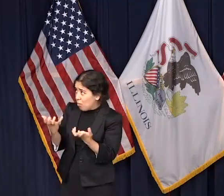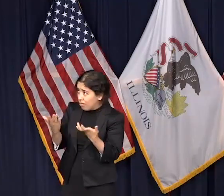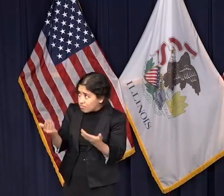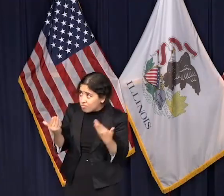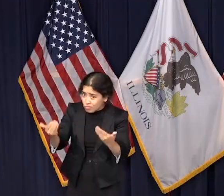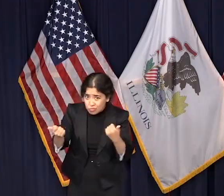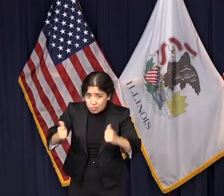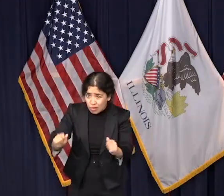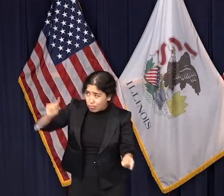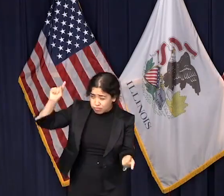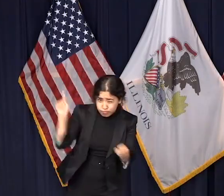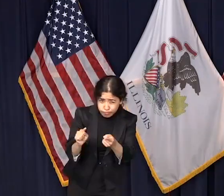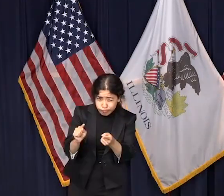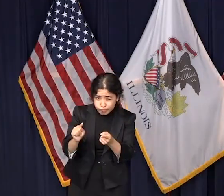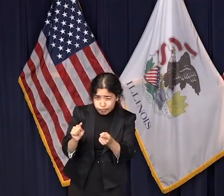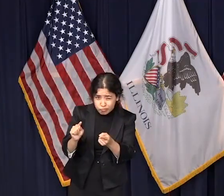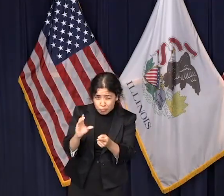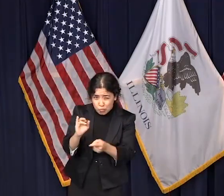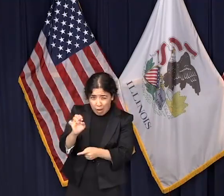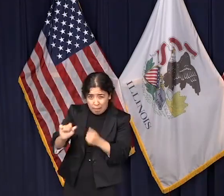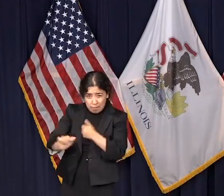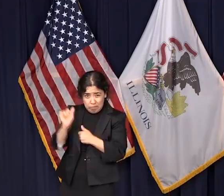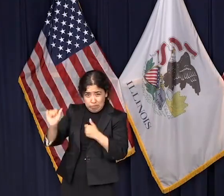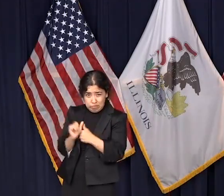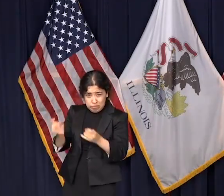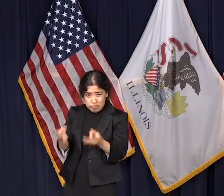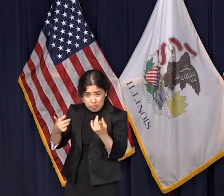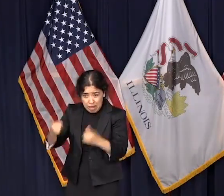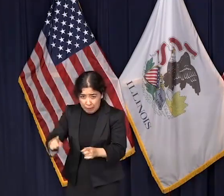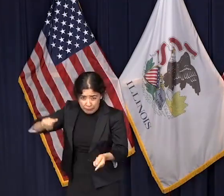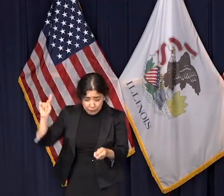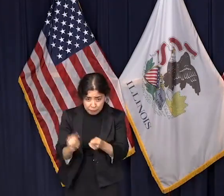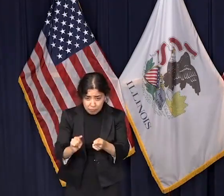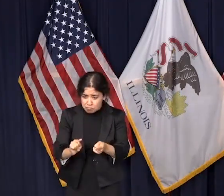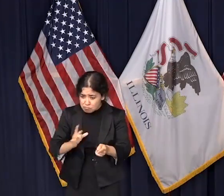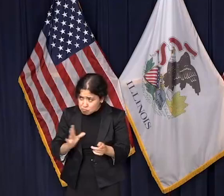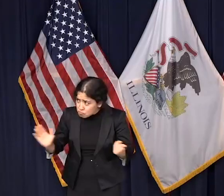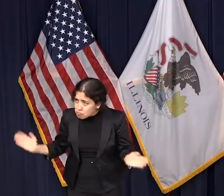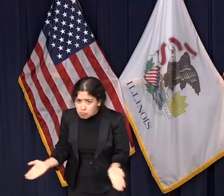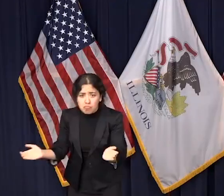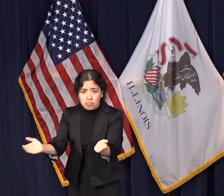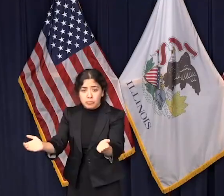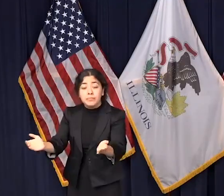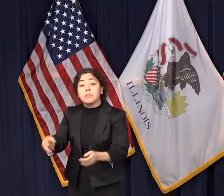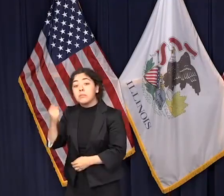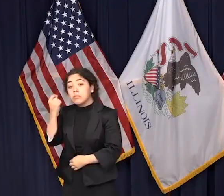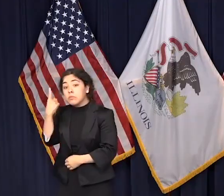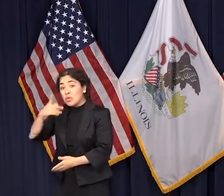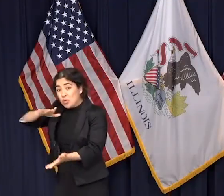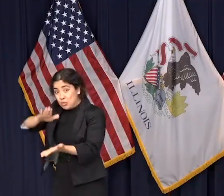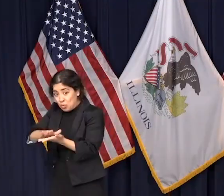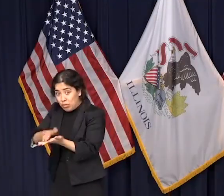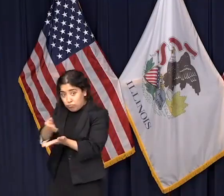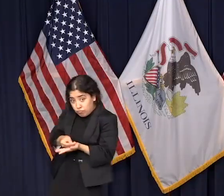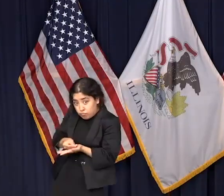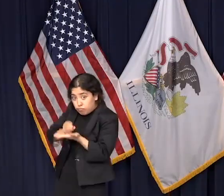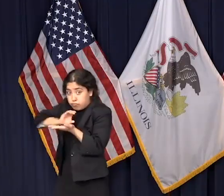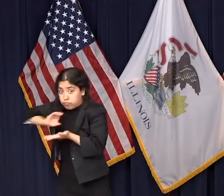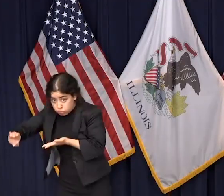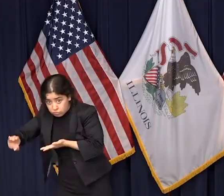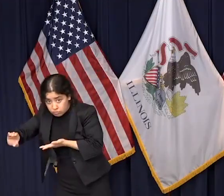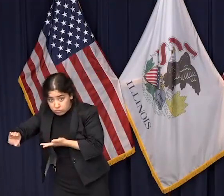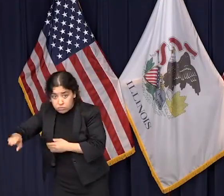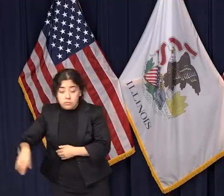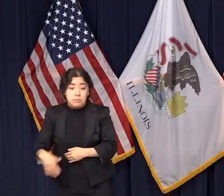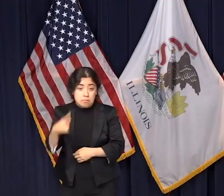clear. That also means we must invest in our schools, in our physical and mental health services, in workforce